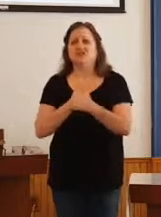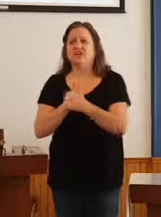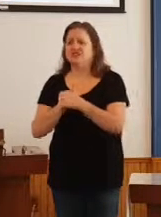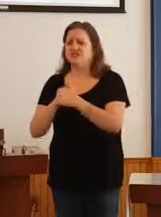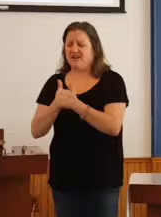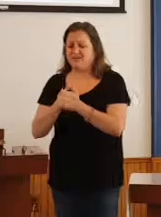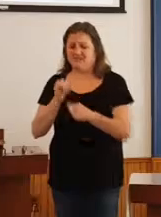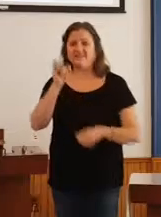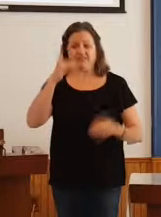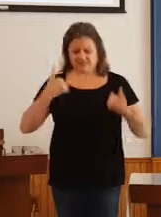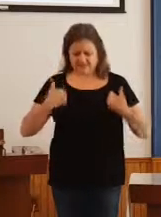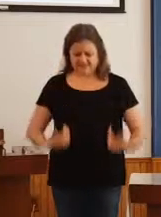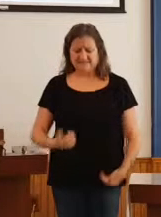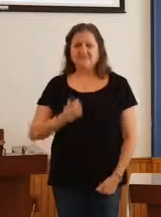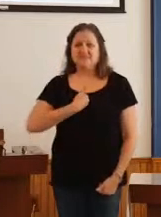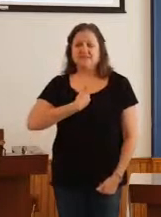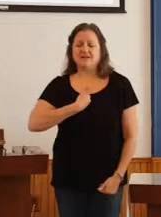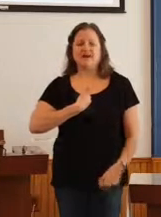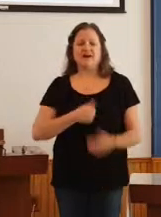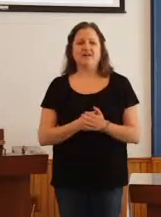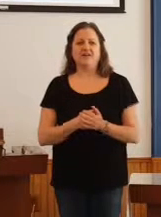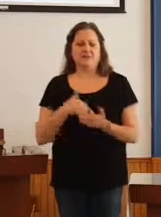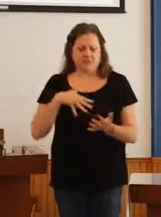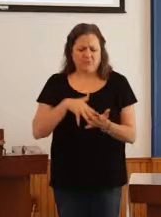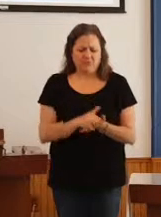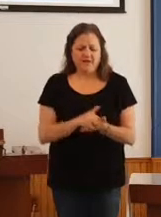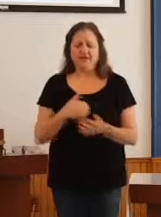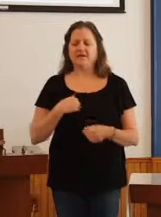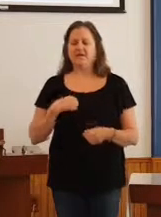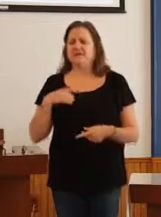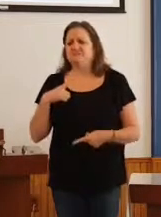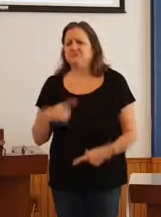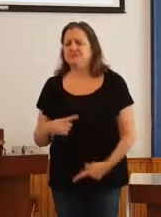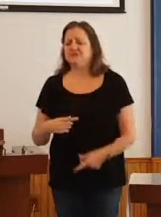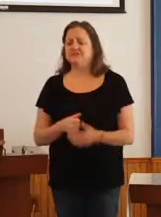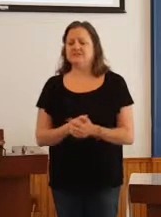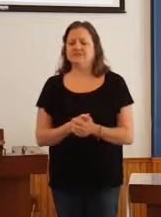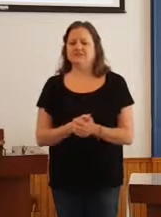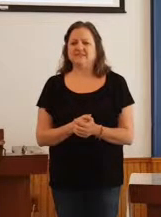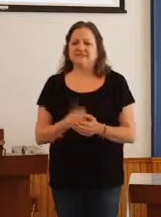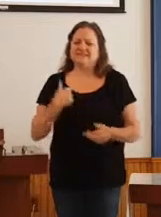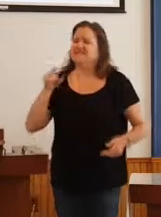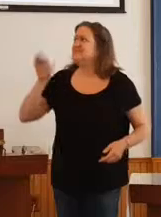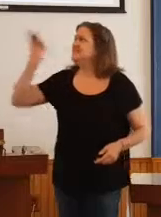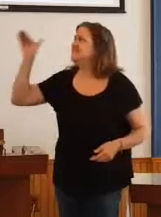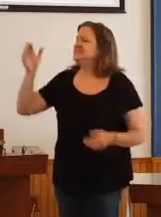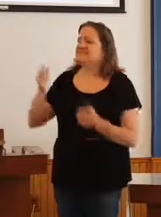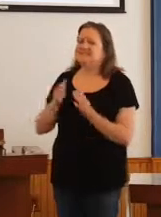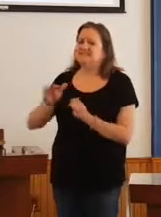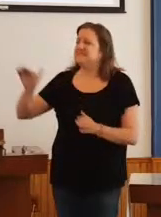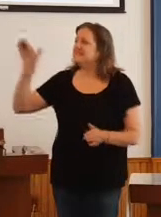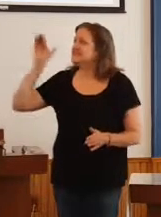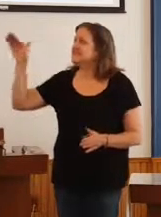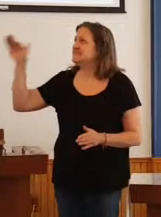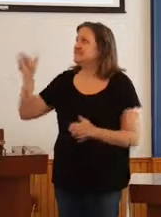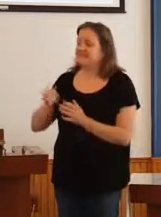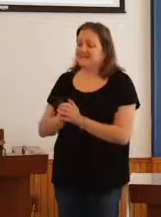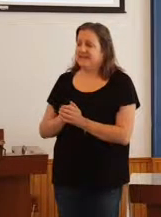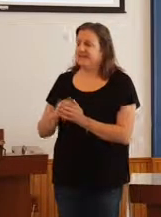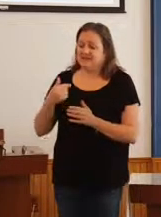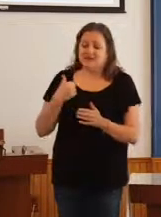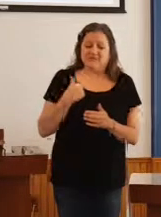And that is a time of renewal. Where we must turn to the Spirit. To help guide us to change our attitudes towards